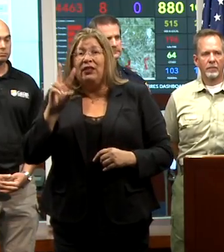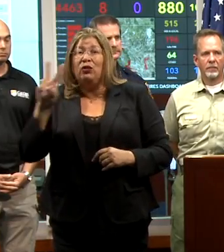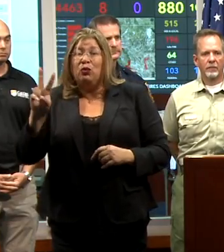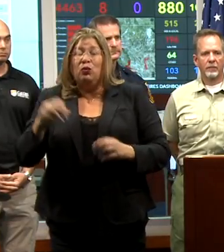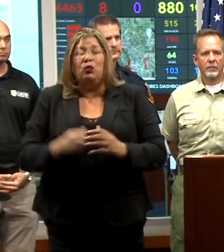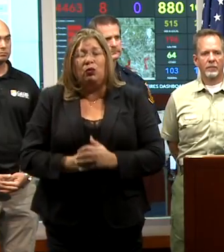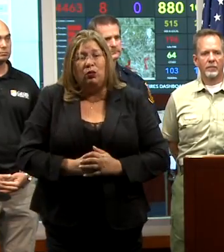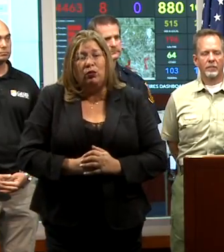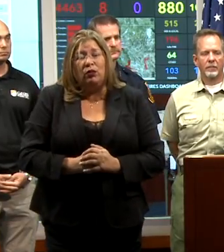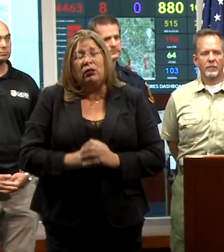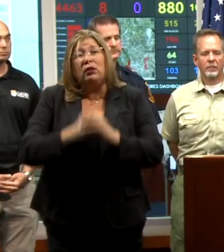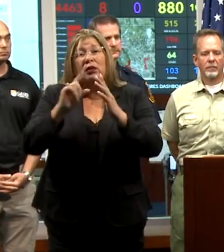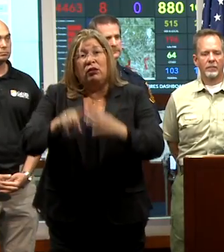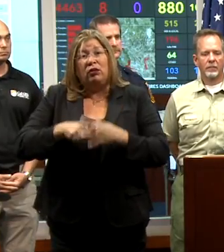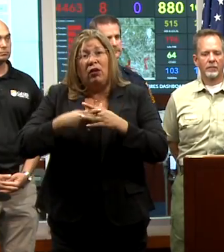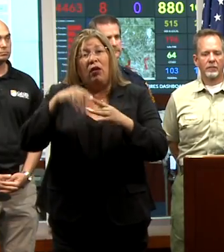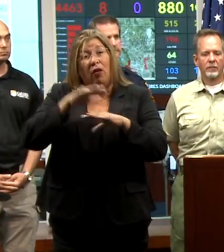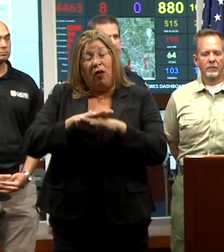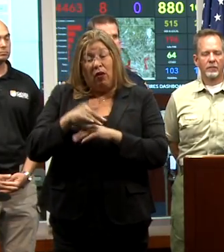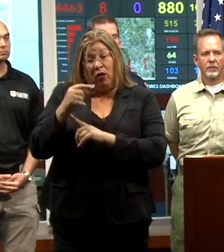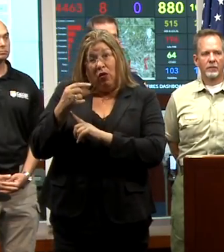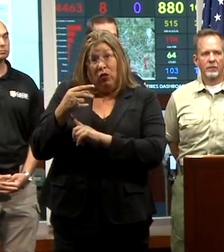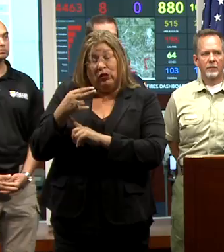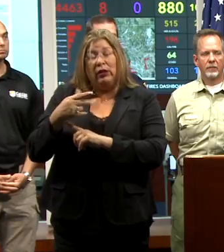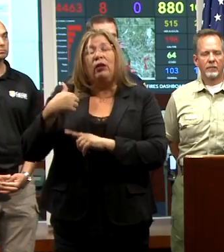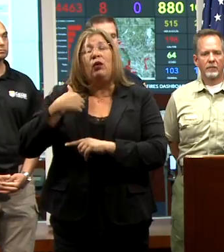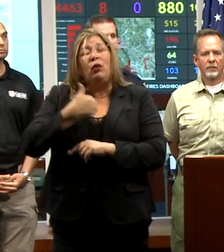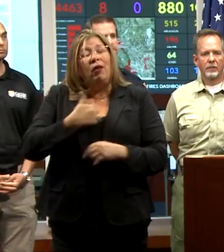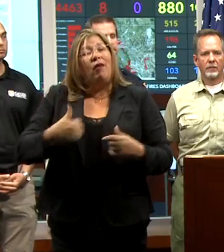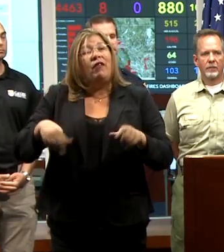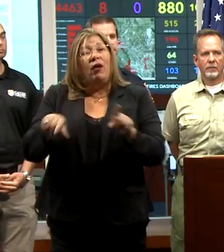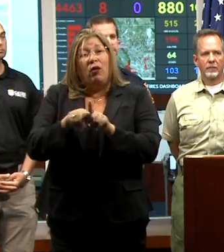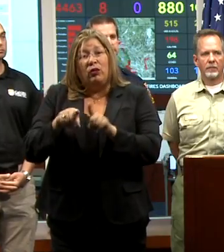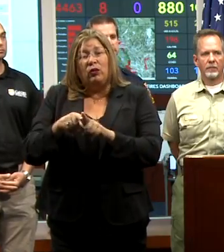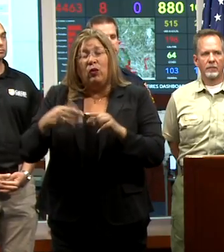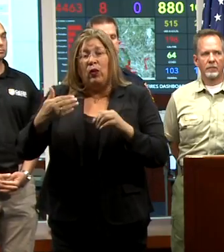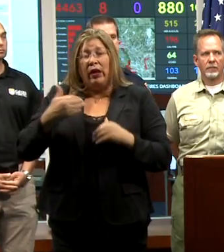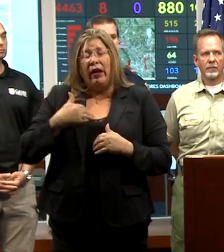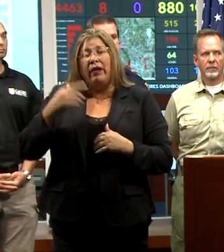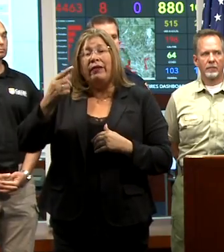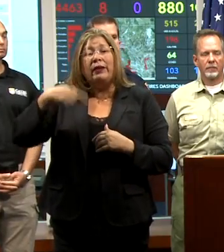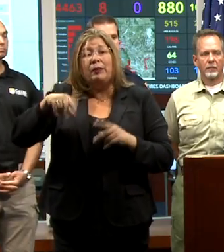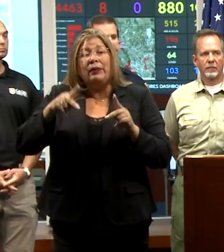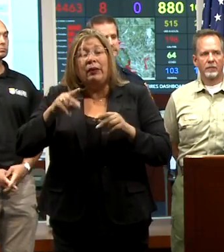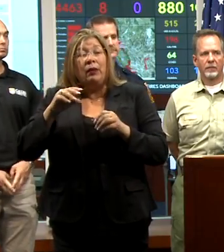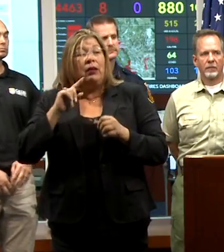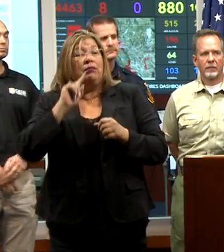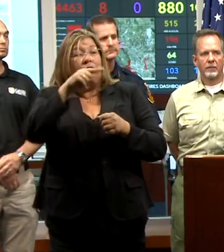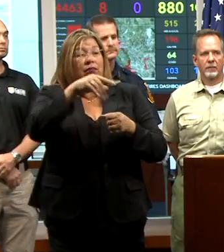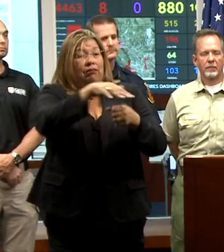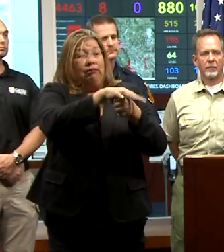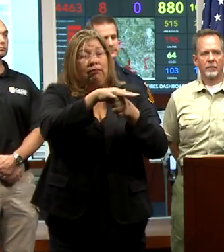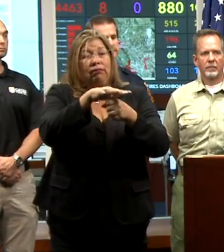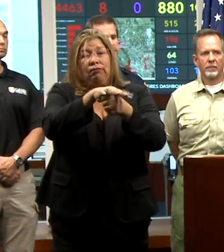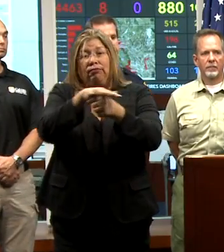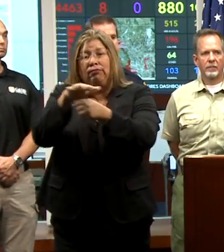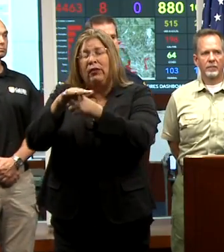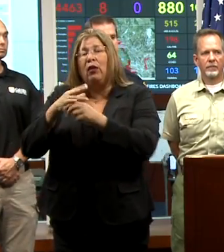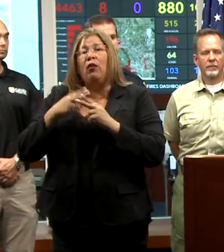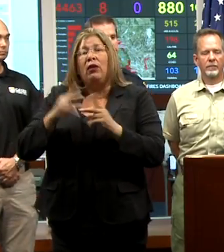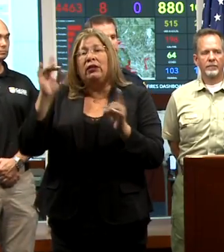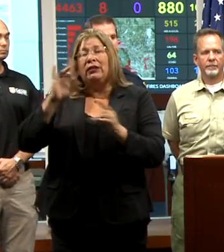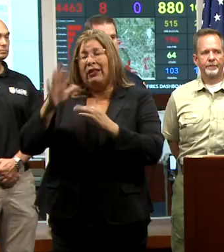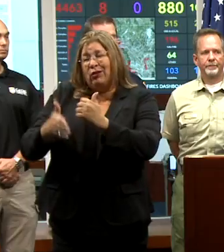1-800-621-3362. Starting on Thursday, we also have agents in the field, disaster survivor